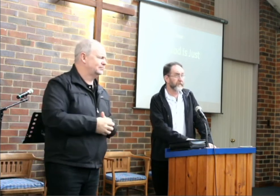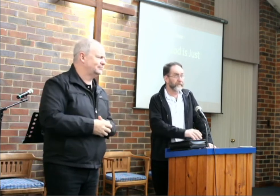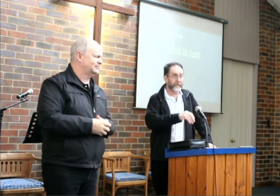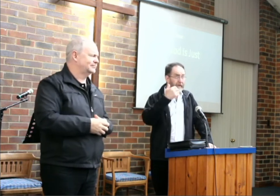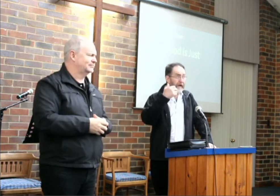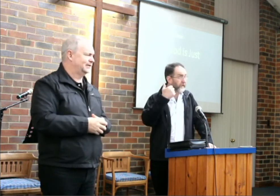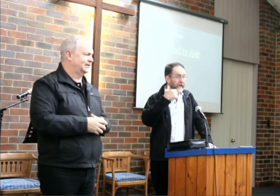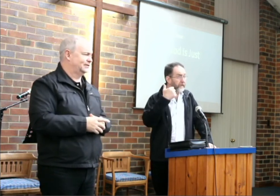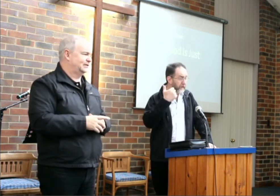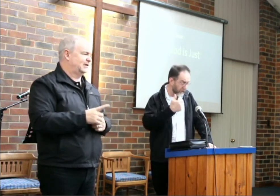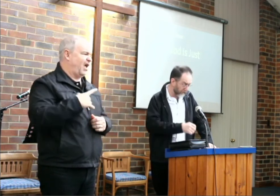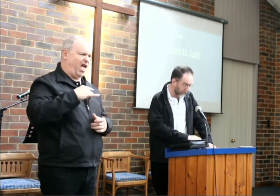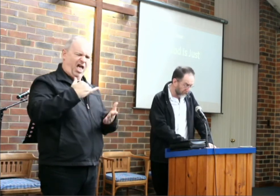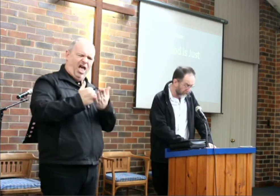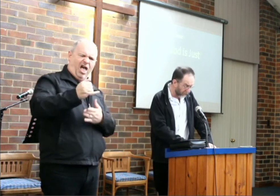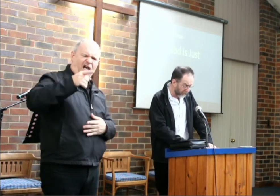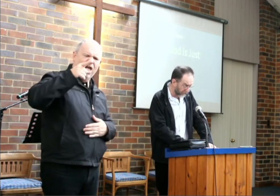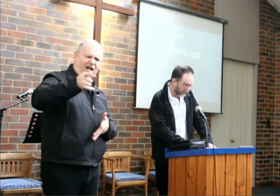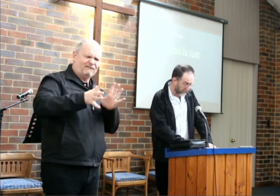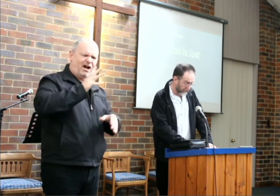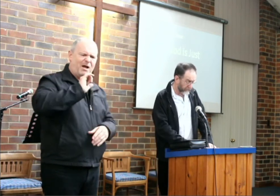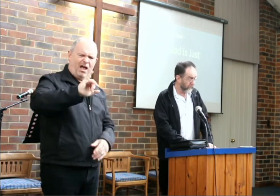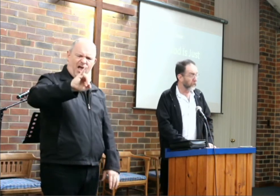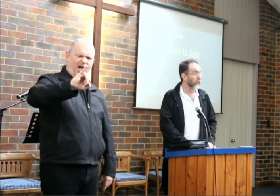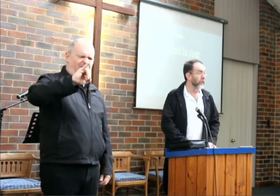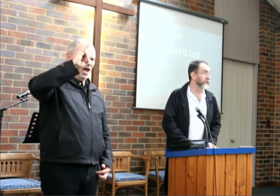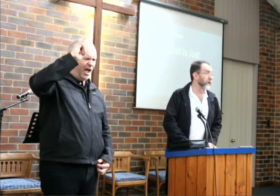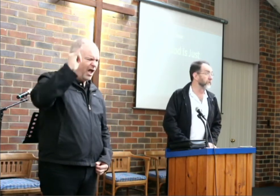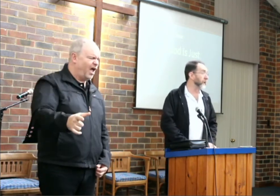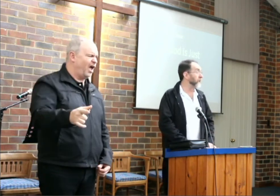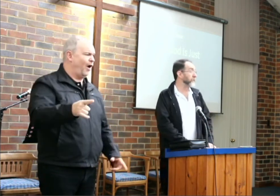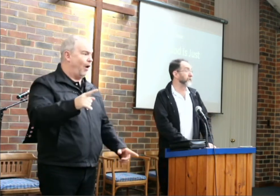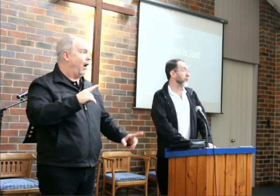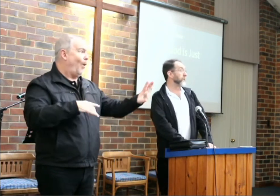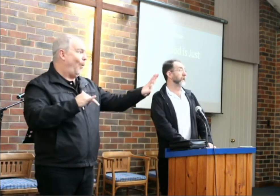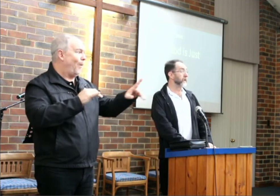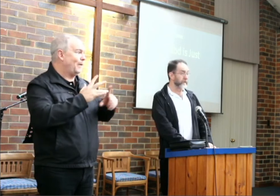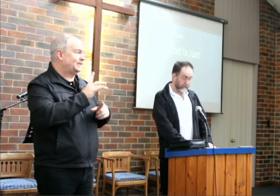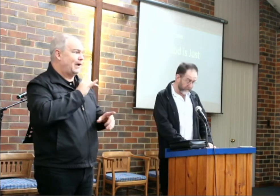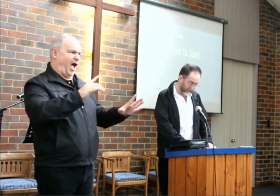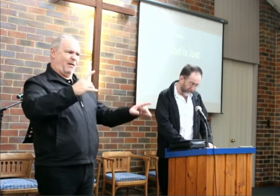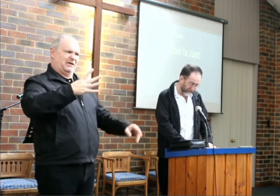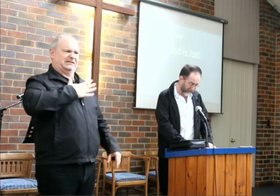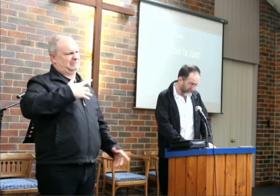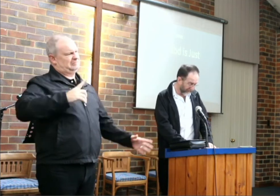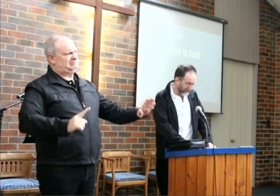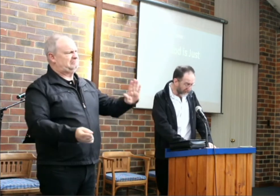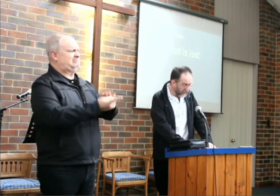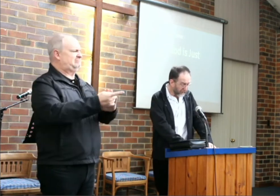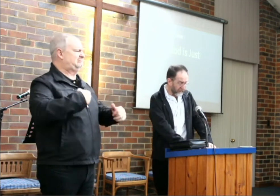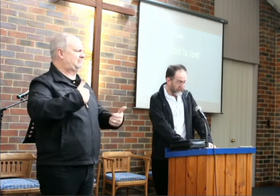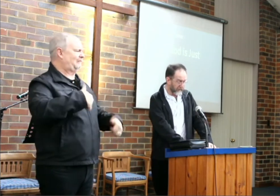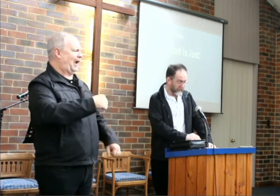To start slandering the fireman? Or tell everyone how you escaped unaided?